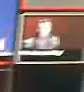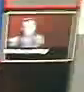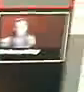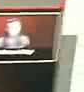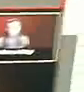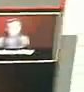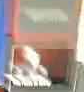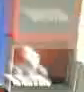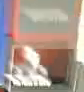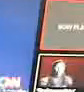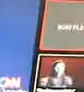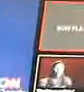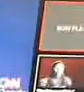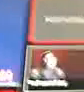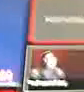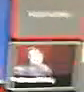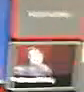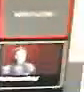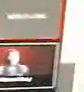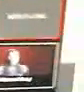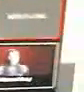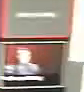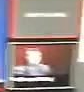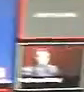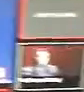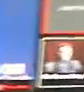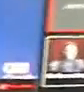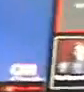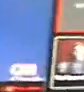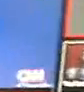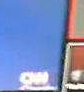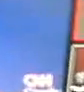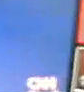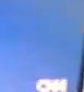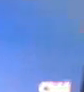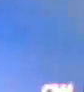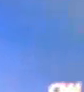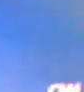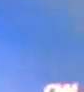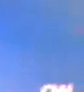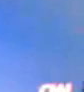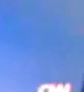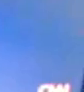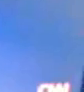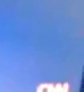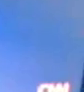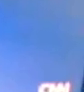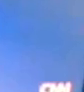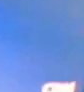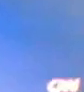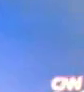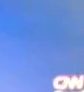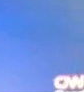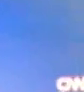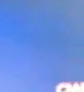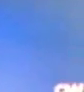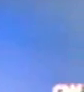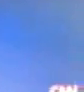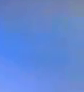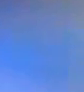L-O-E. Right? Yeah, that's a little more. See, yeah, it's not a little more. I don't know if this is right or